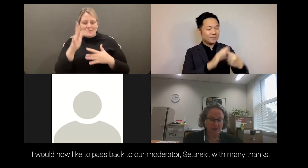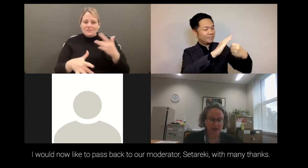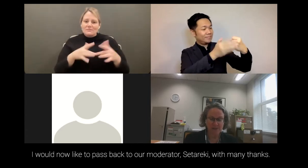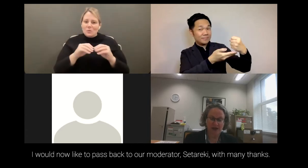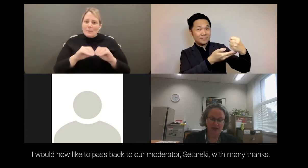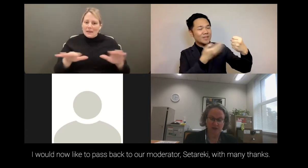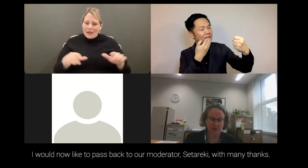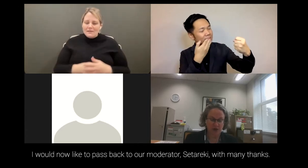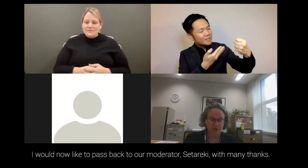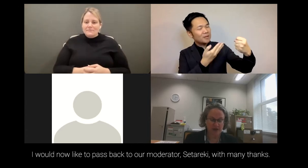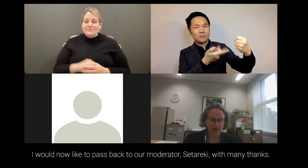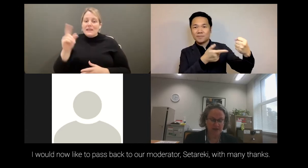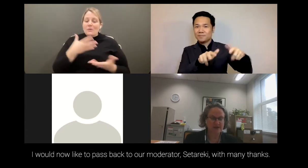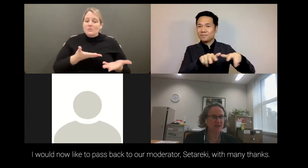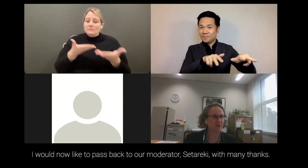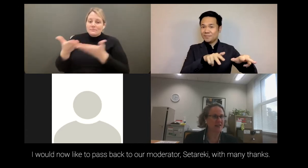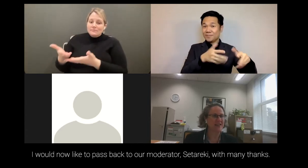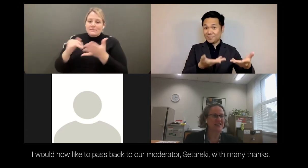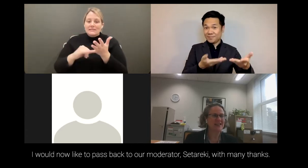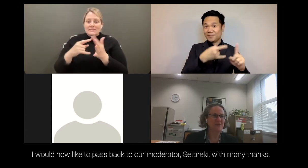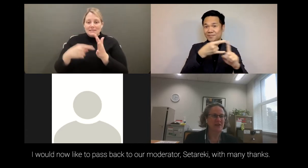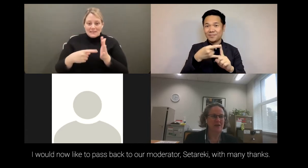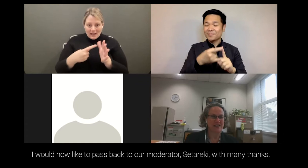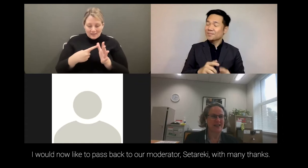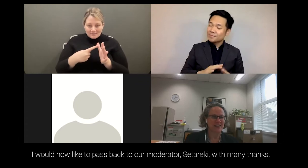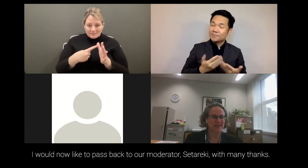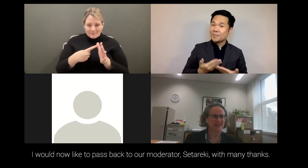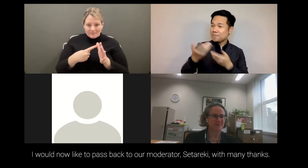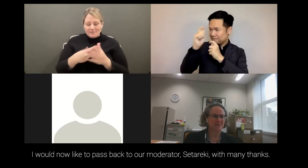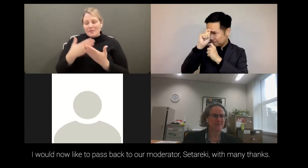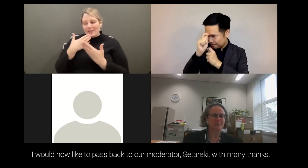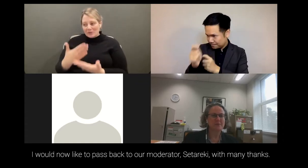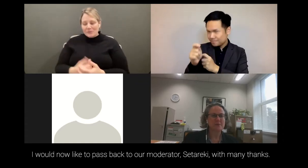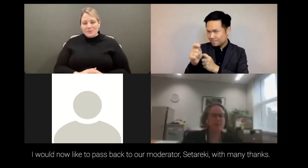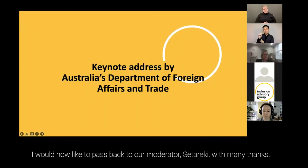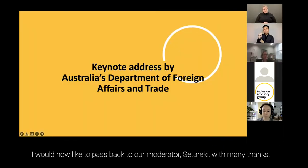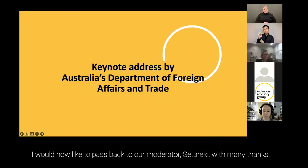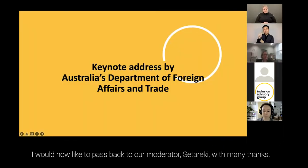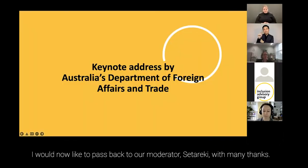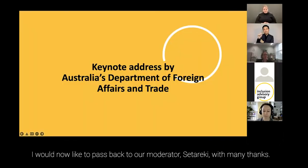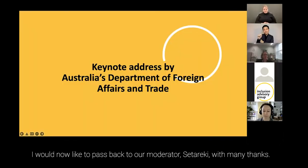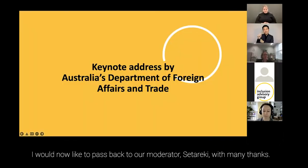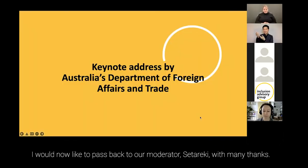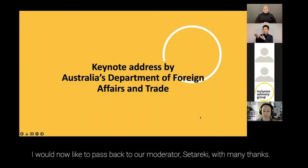like to pass back to our moderator, Seta Reki, with many thanks.